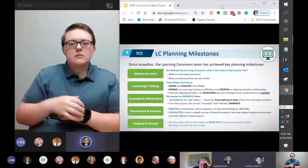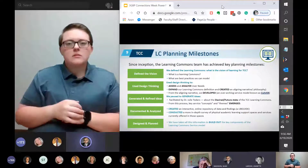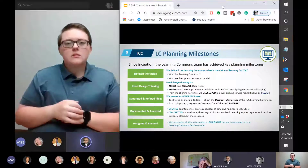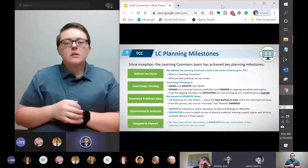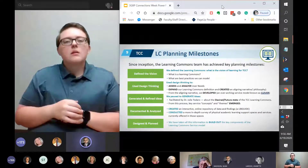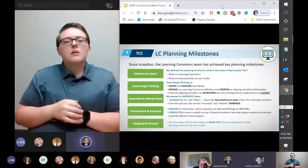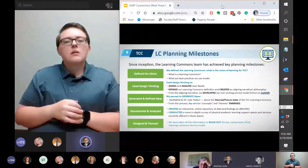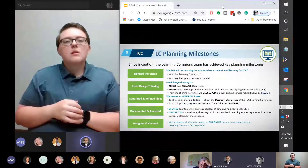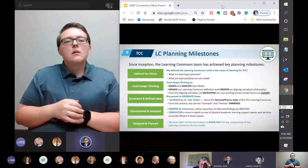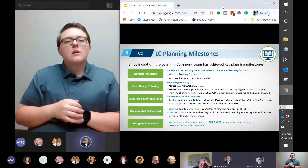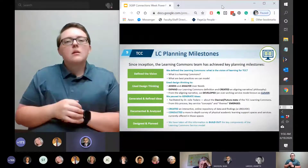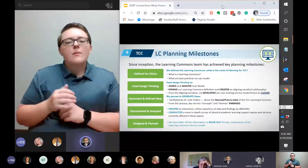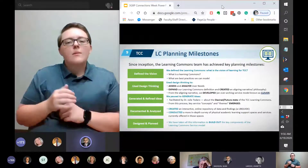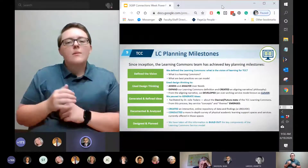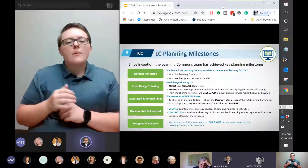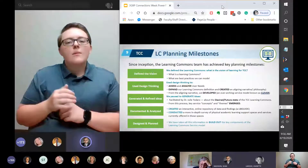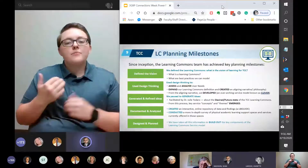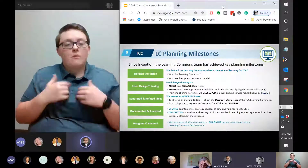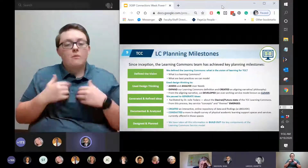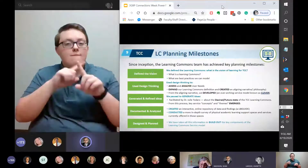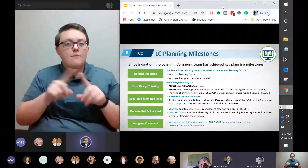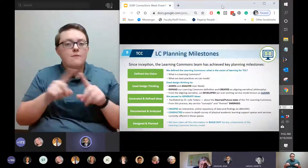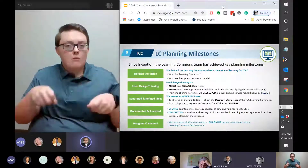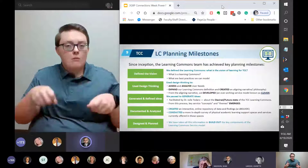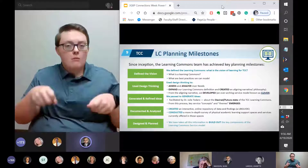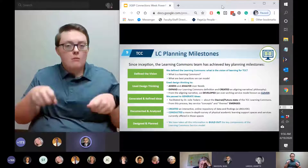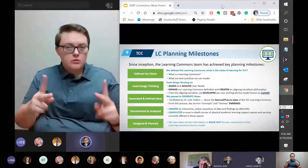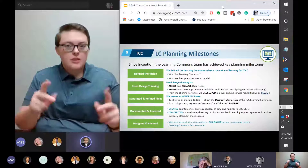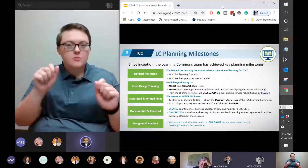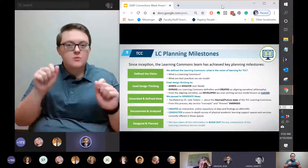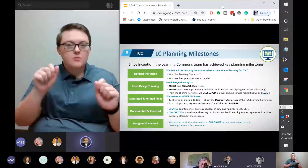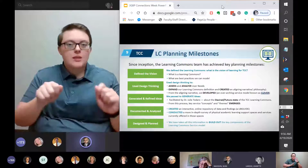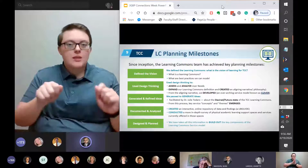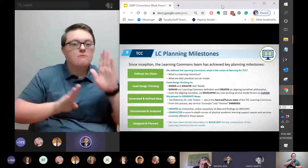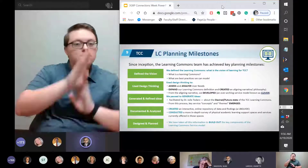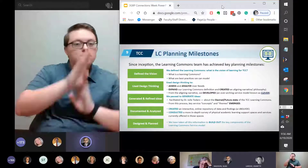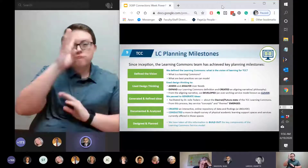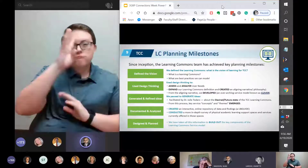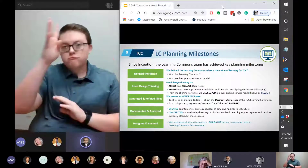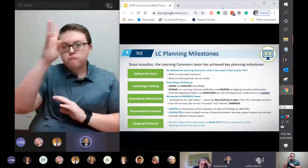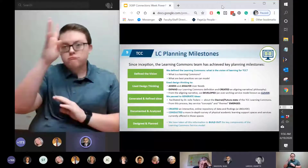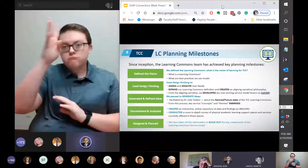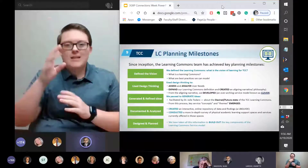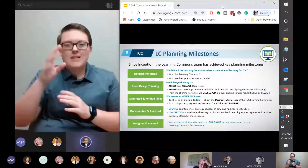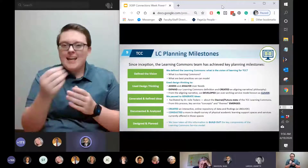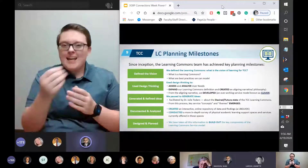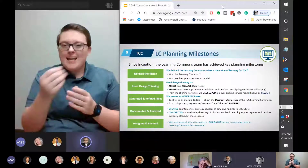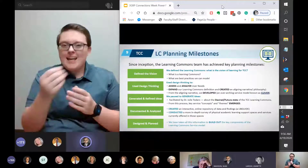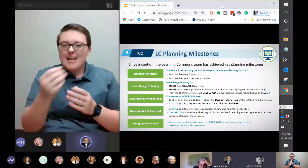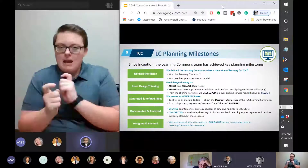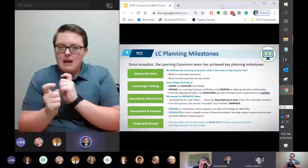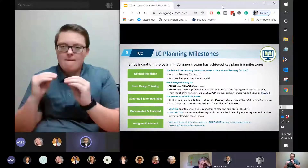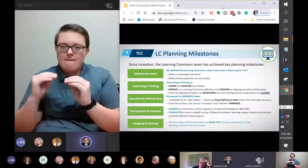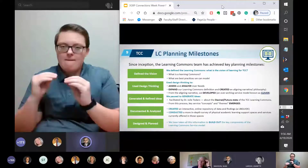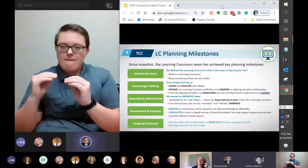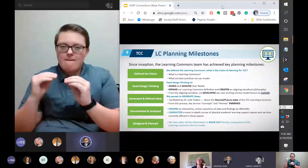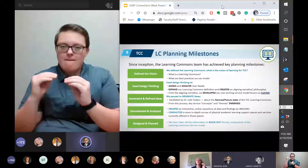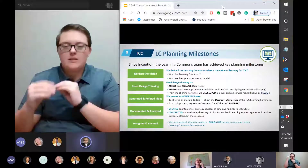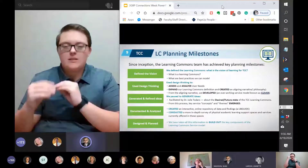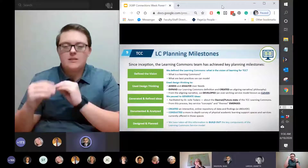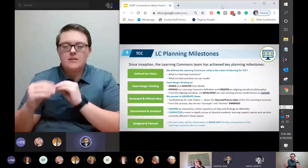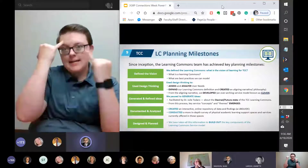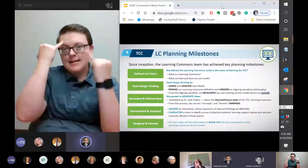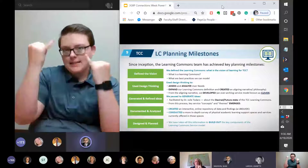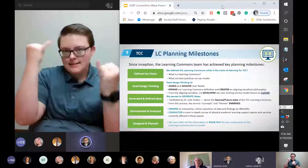have been opportunities to generate and refine ideas. This has been certainly an iterative process as